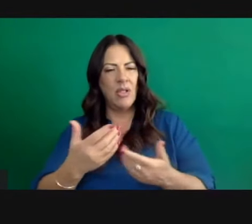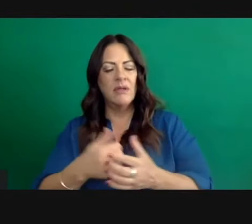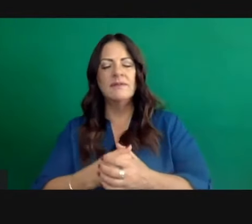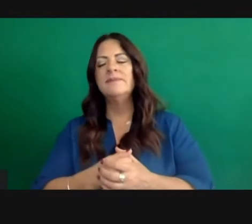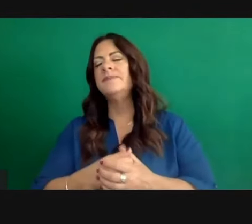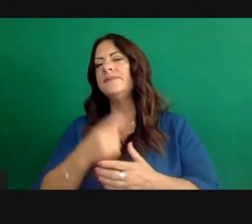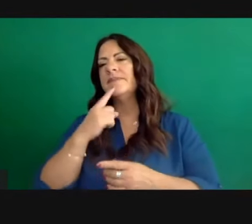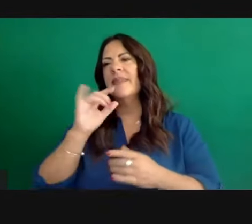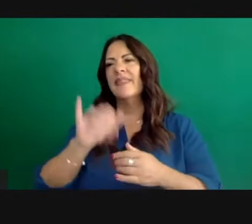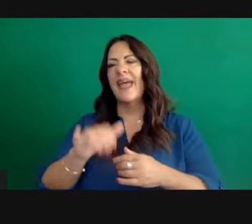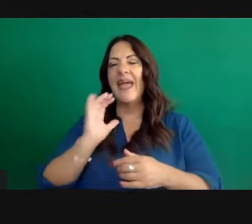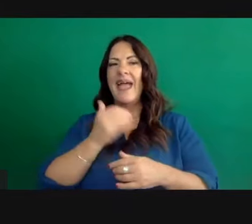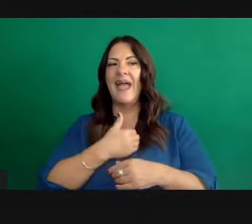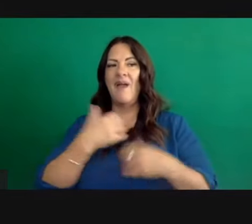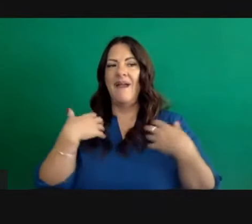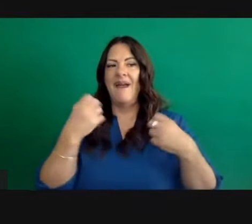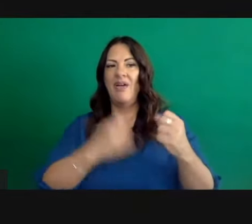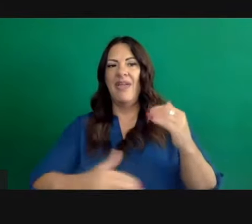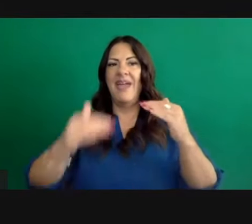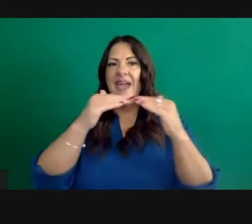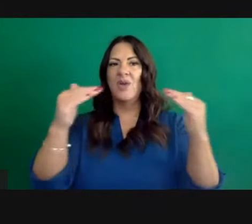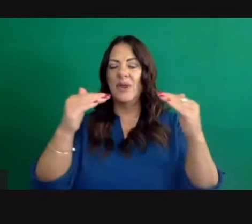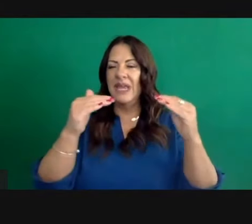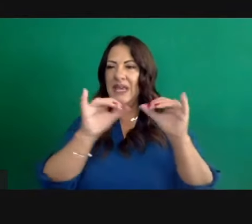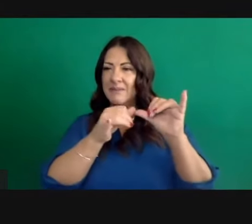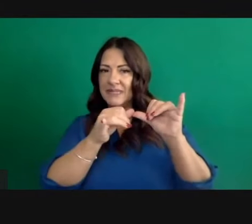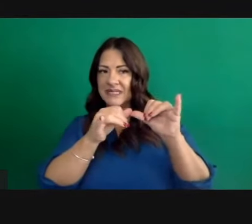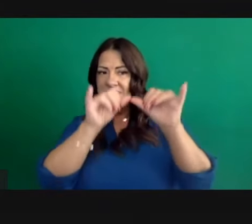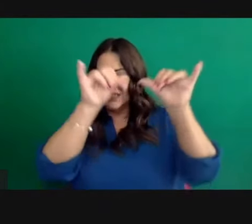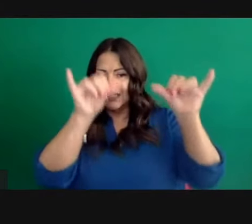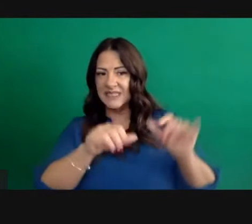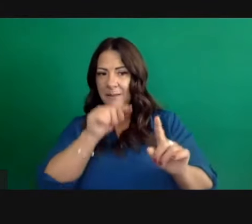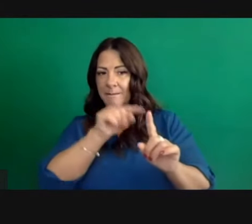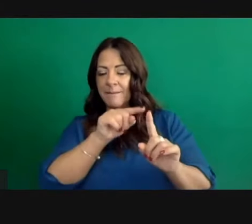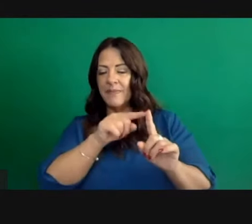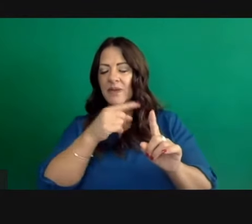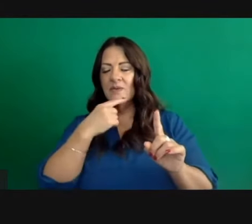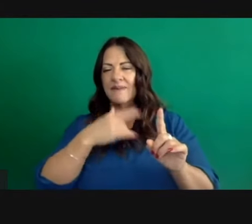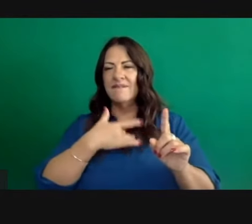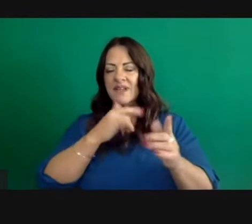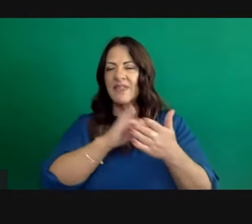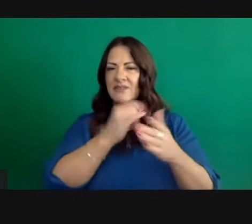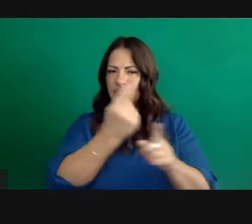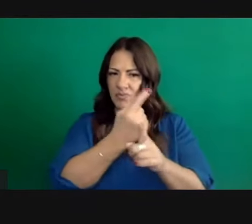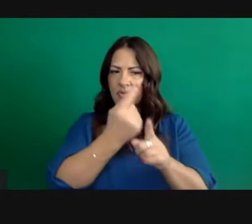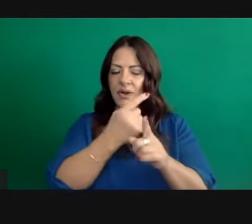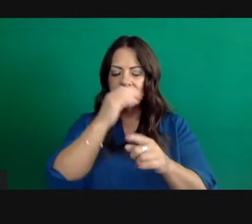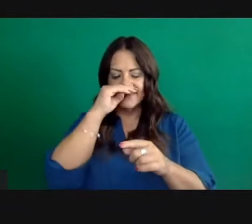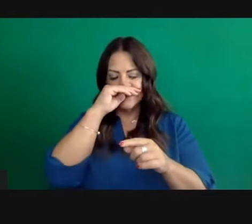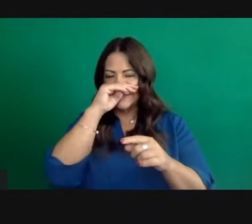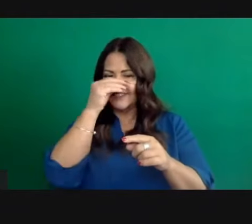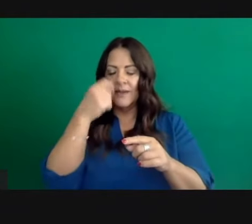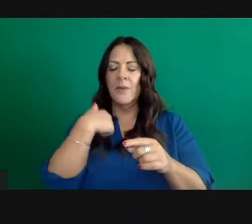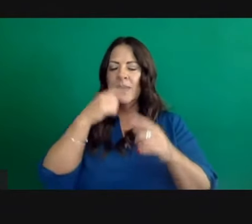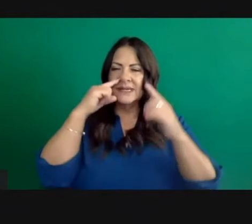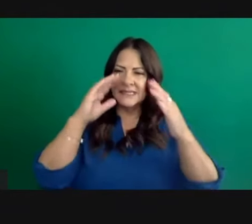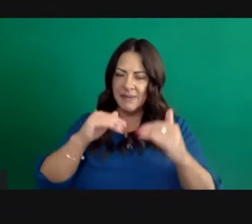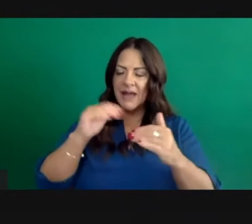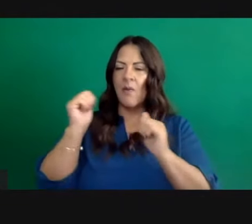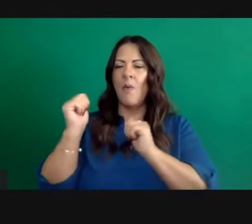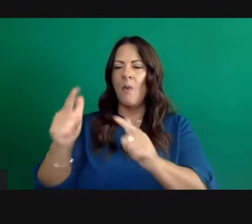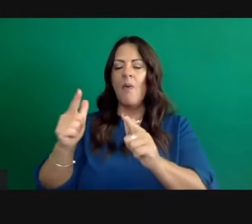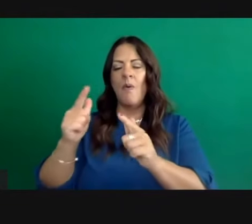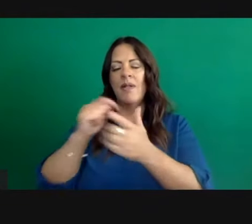really require and encourage counties to work to get communities across their county